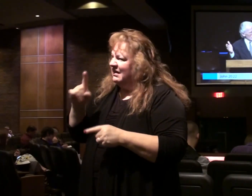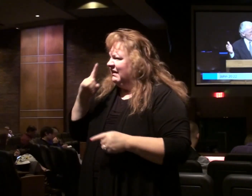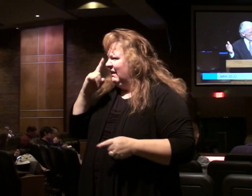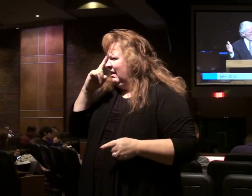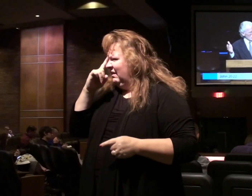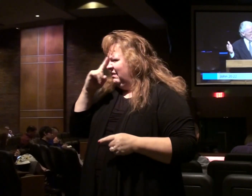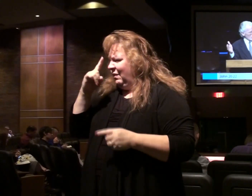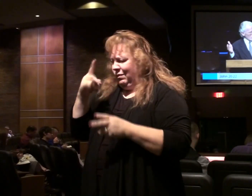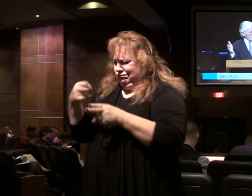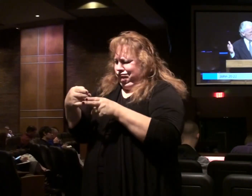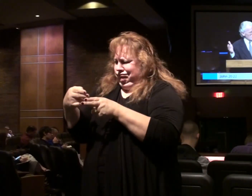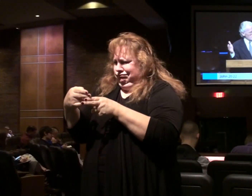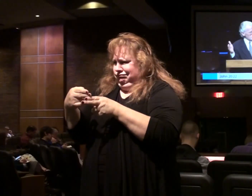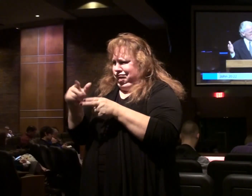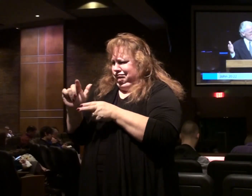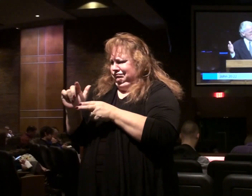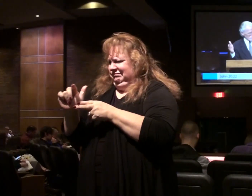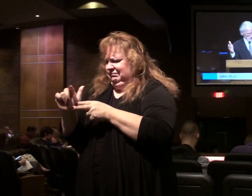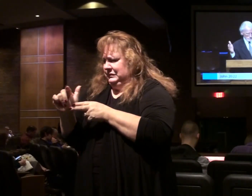for a short time yet.